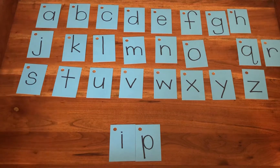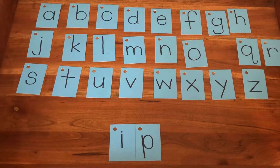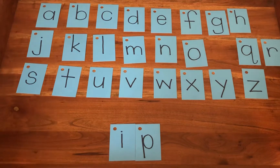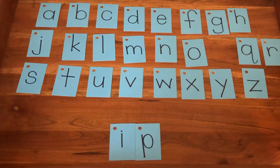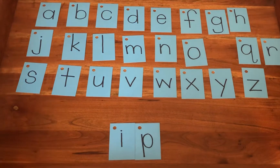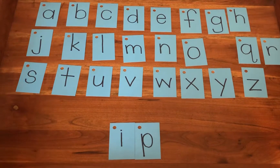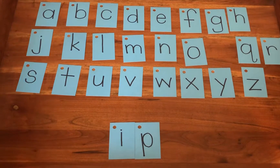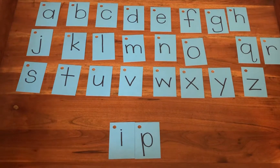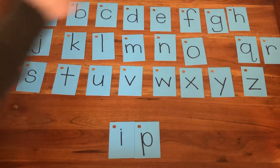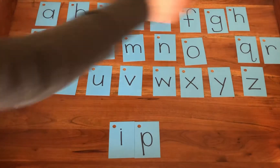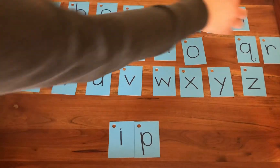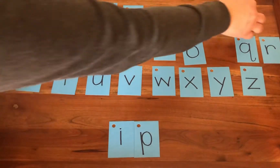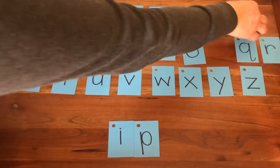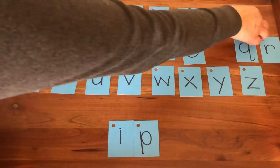your H.